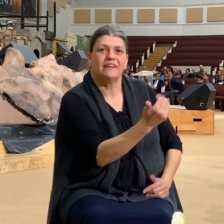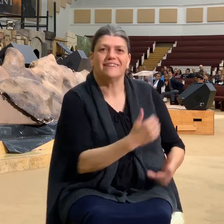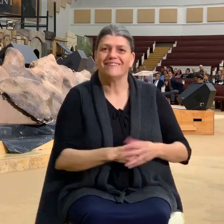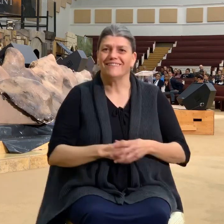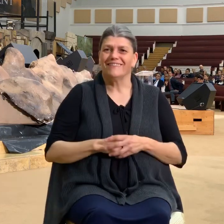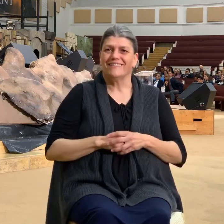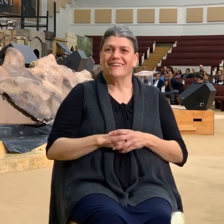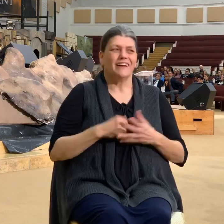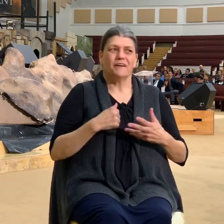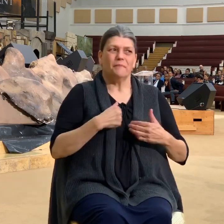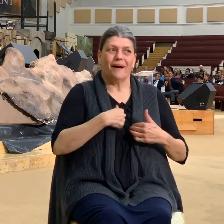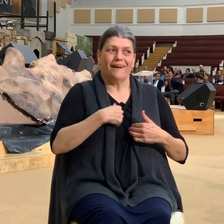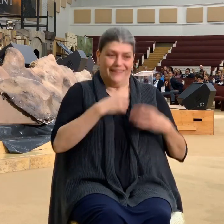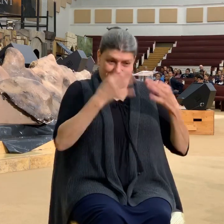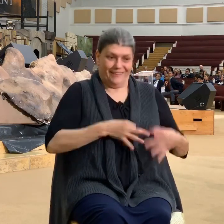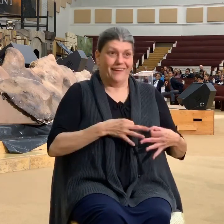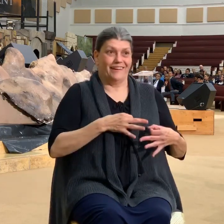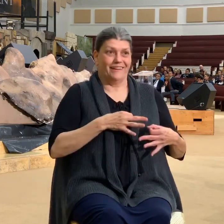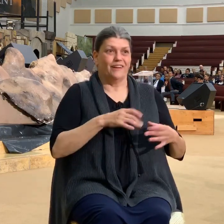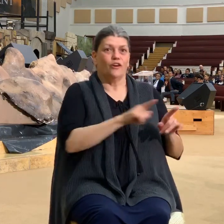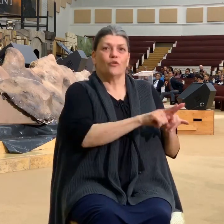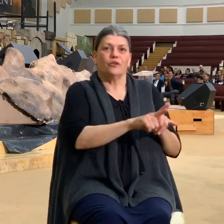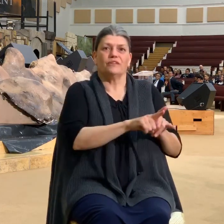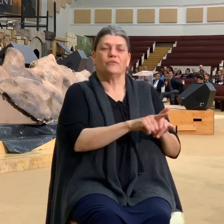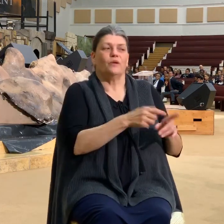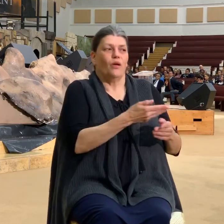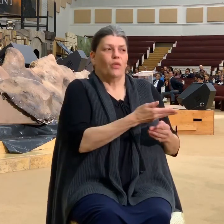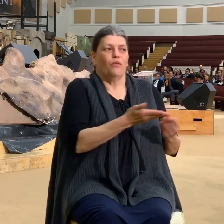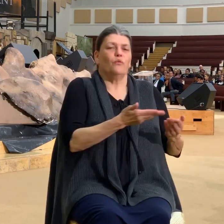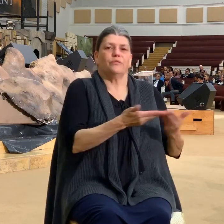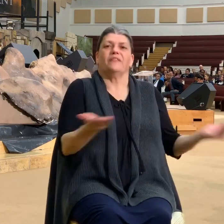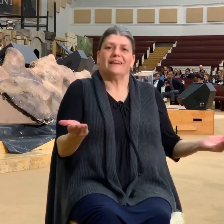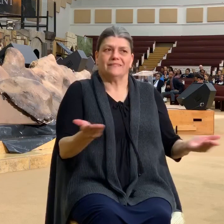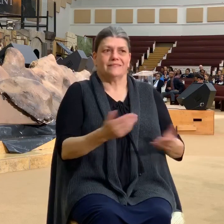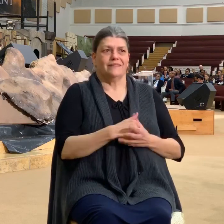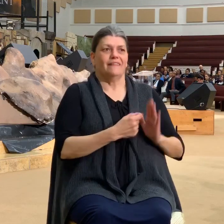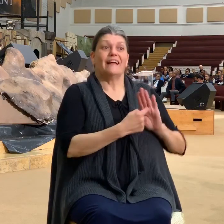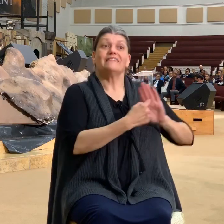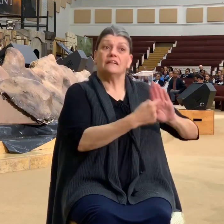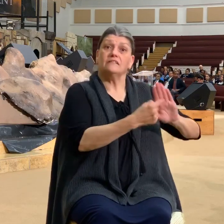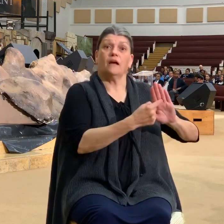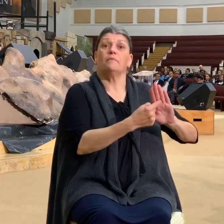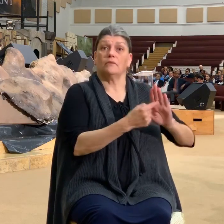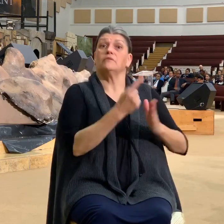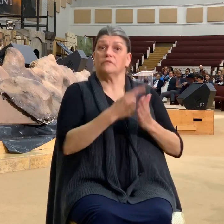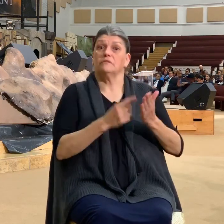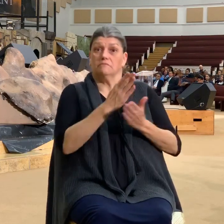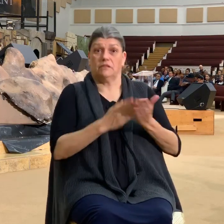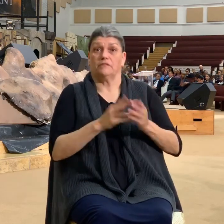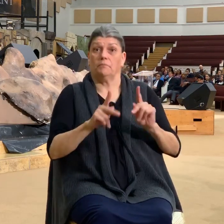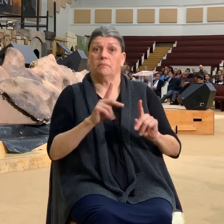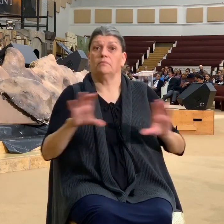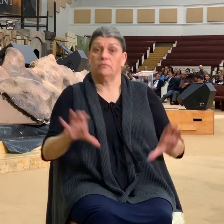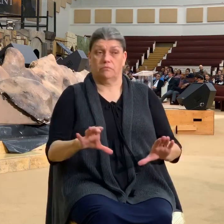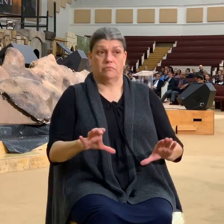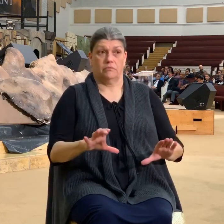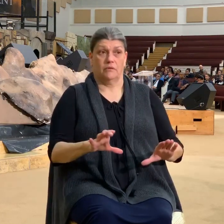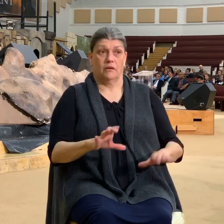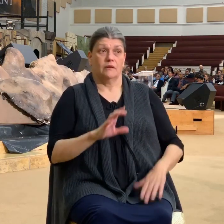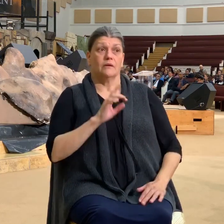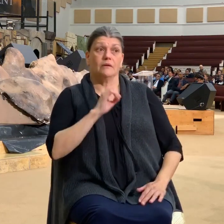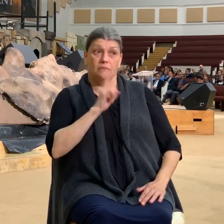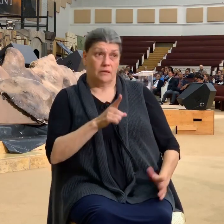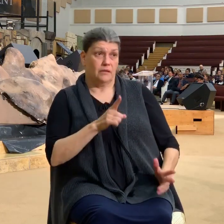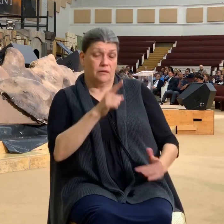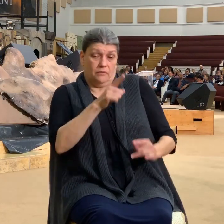on the East Coast? I'm using an example here of what we do. The reality is we